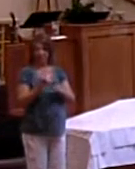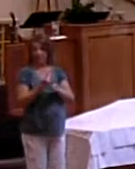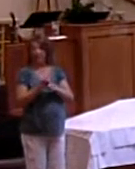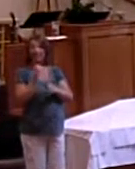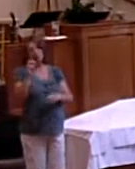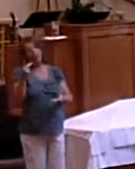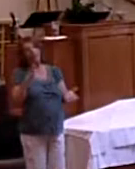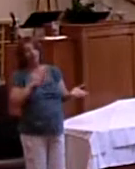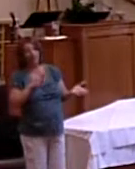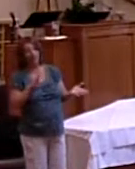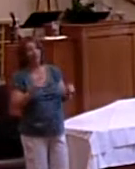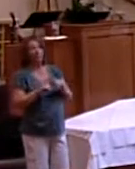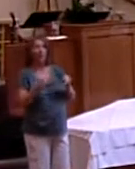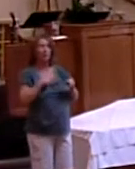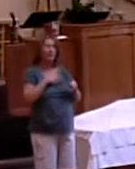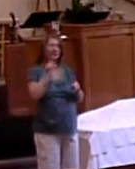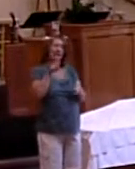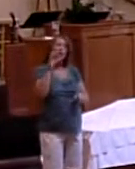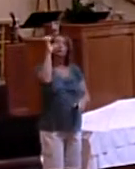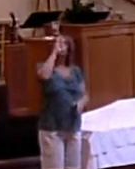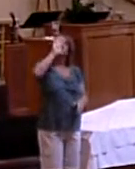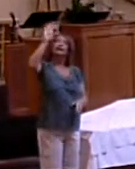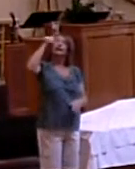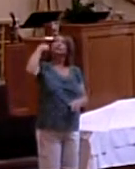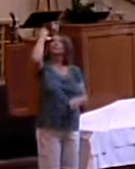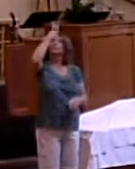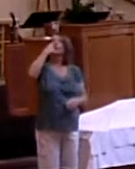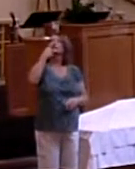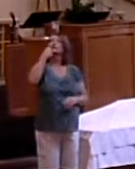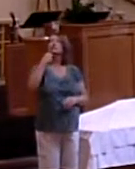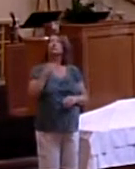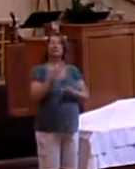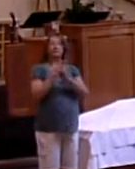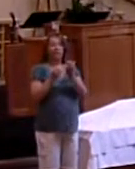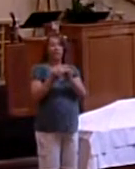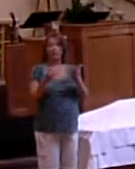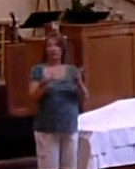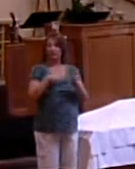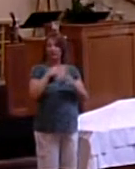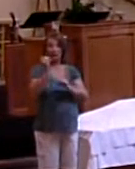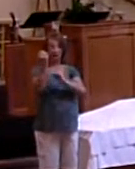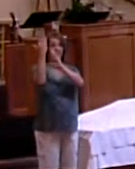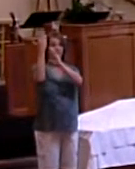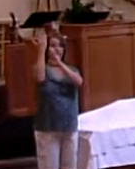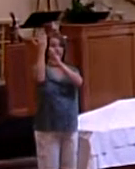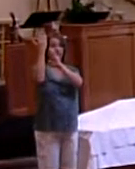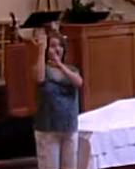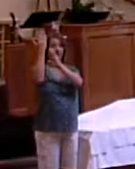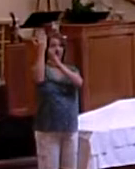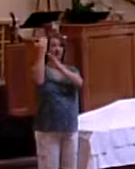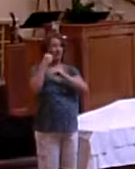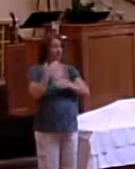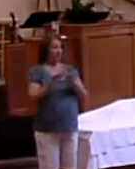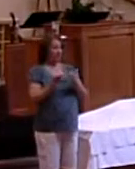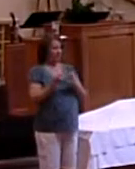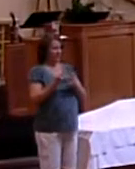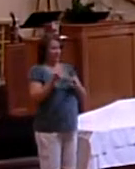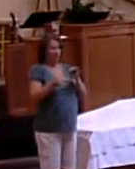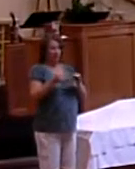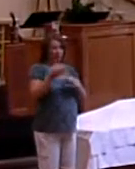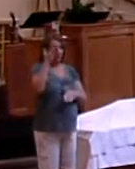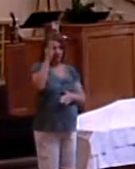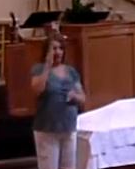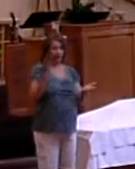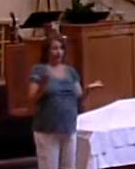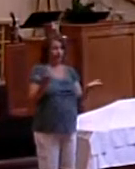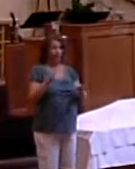but we maybe need to seek God's face in some of our the things that we're facing. Maybe it's a judgment of God